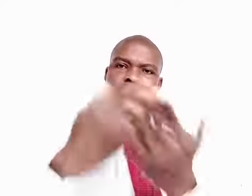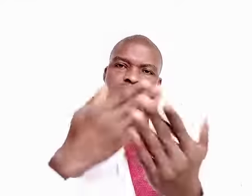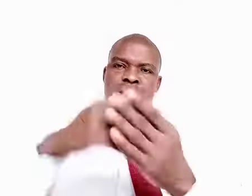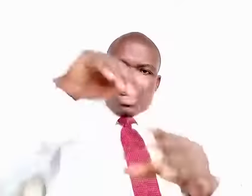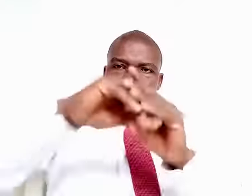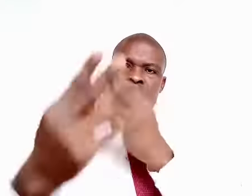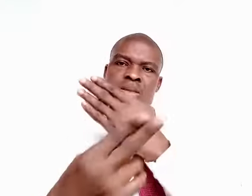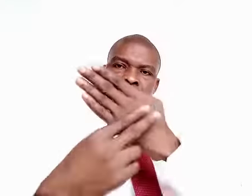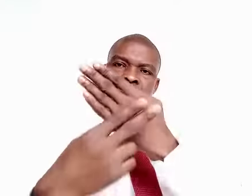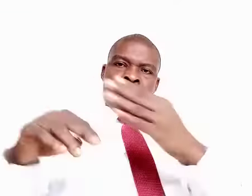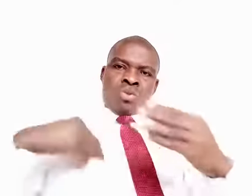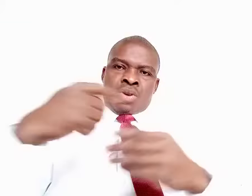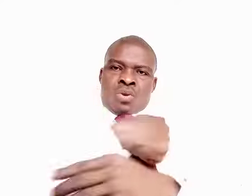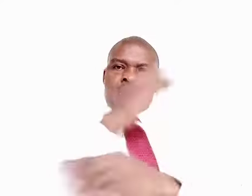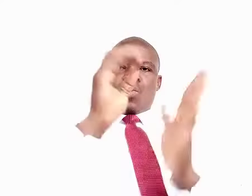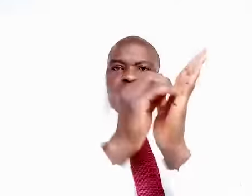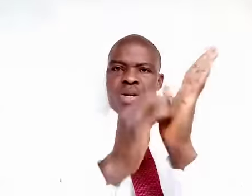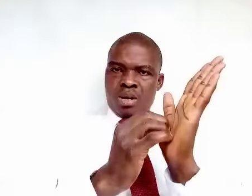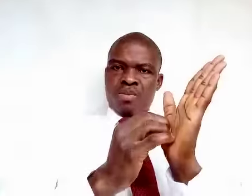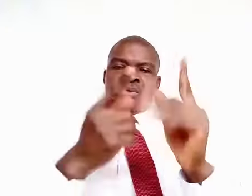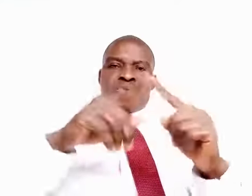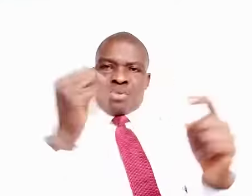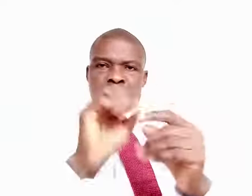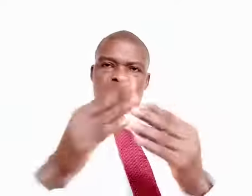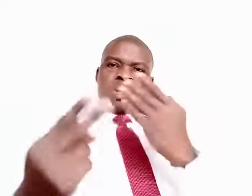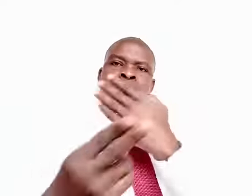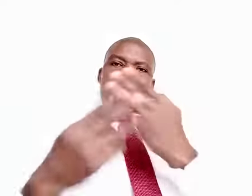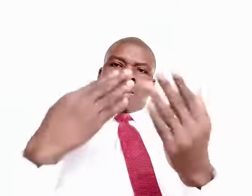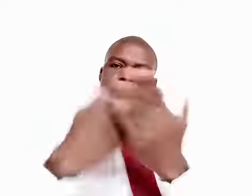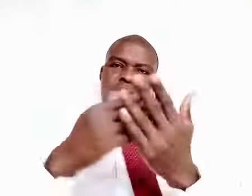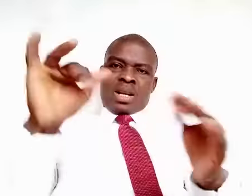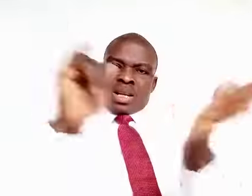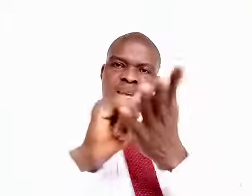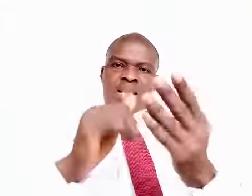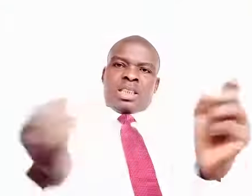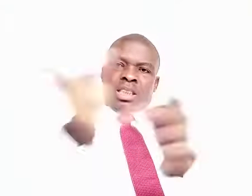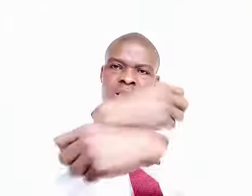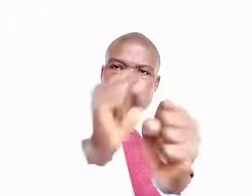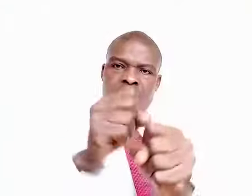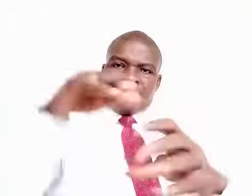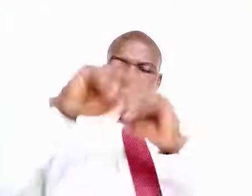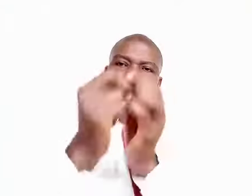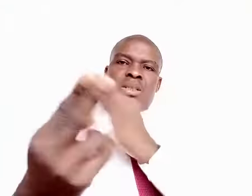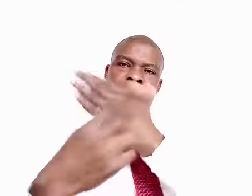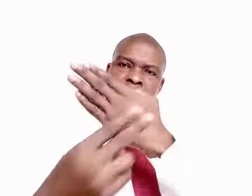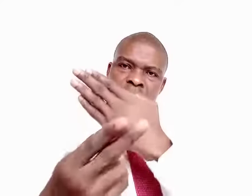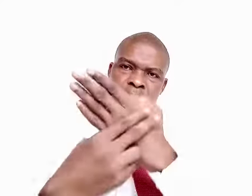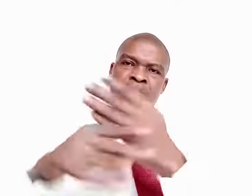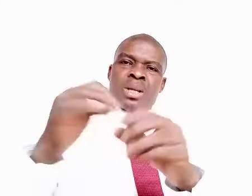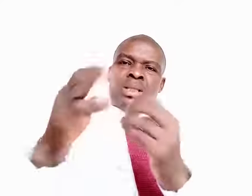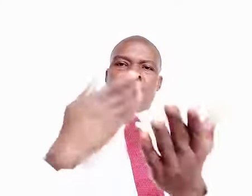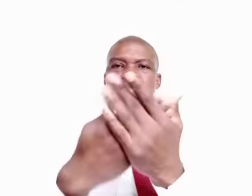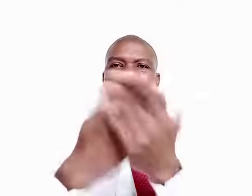we will deduct the amount withdrawn from the amount deposited initially in the bank. Therefore, amount deposited